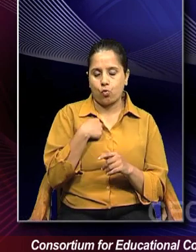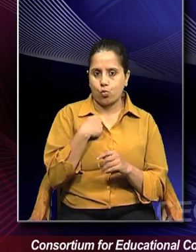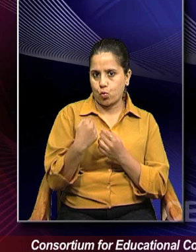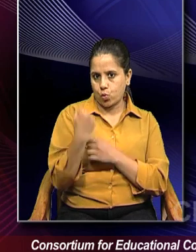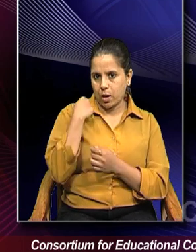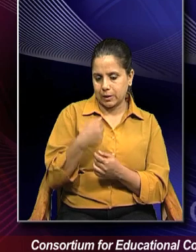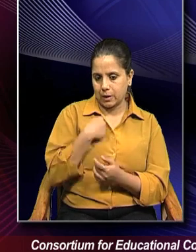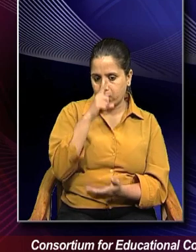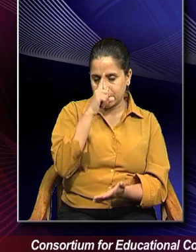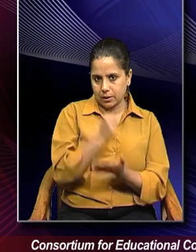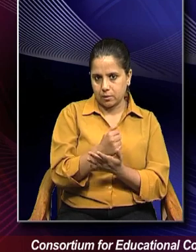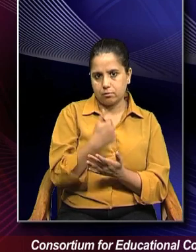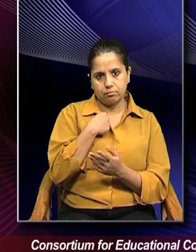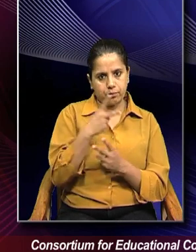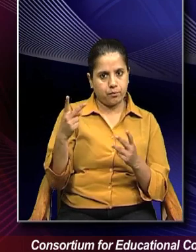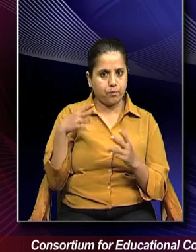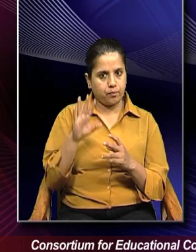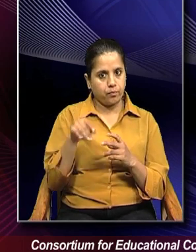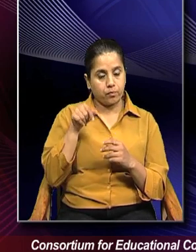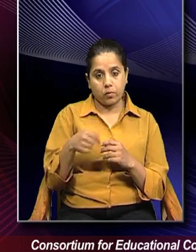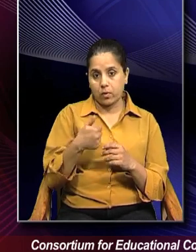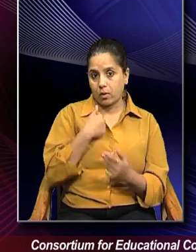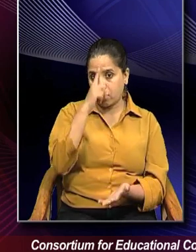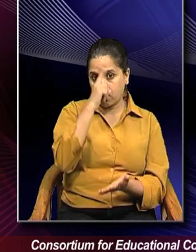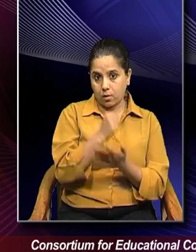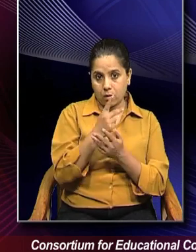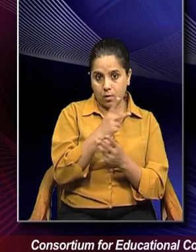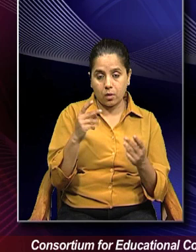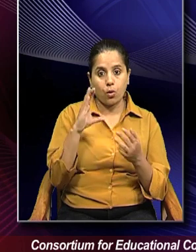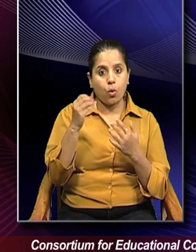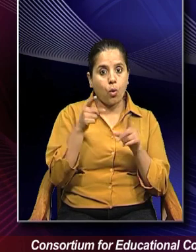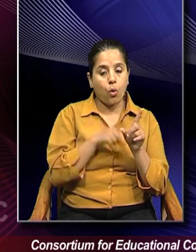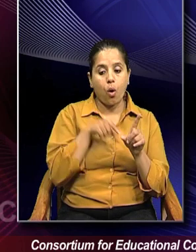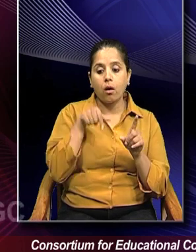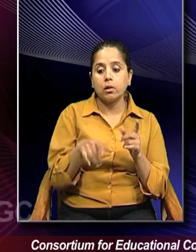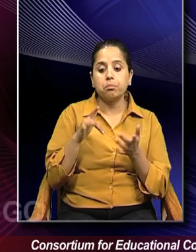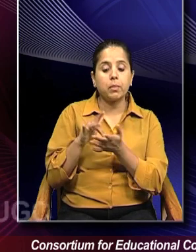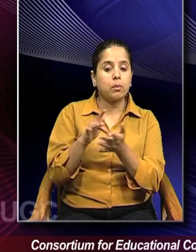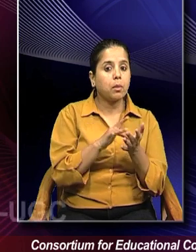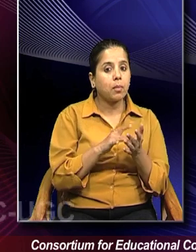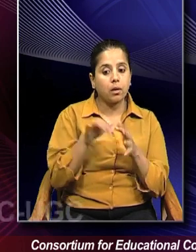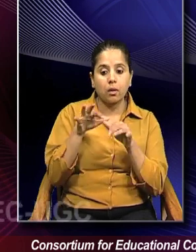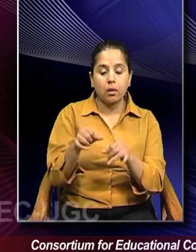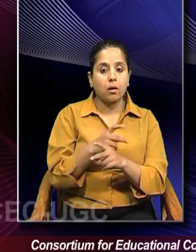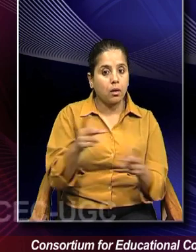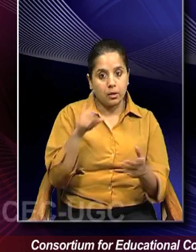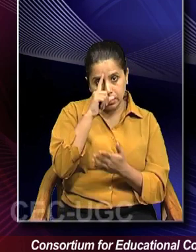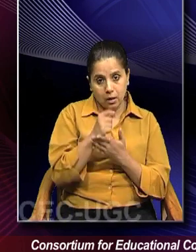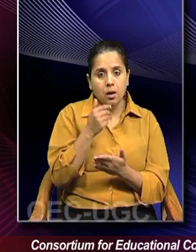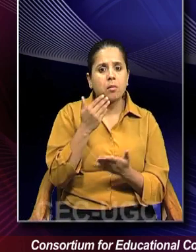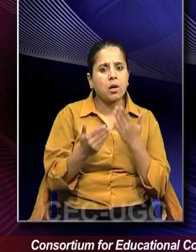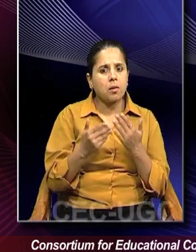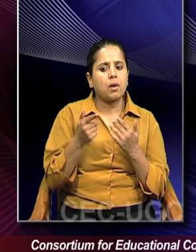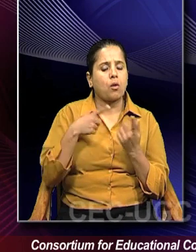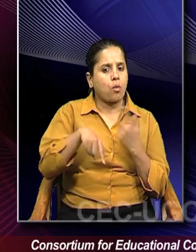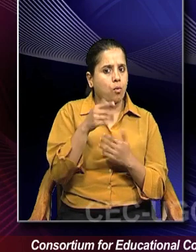self-determination of the colonies. So, now the self-determination of colonies is something which might have